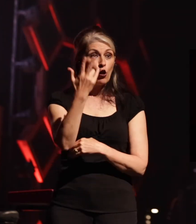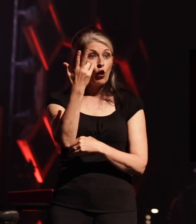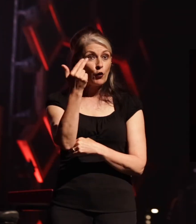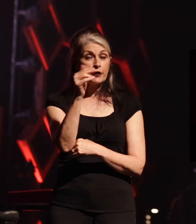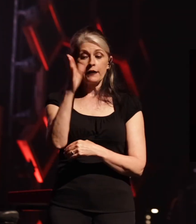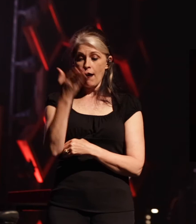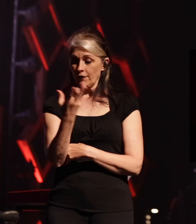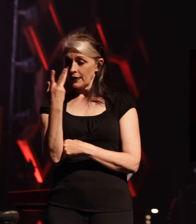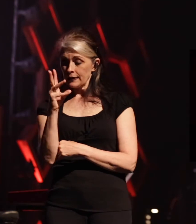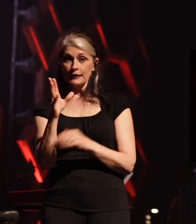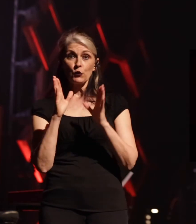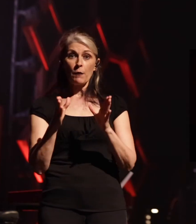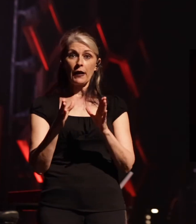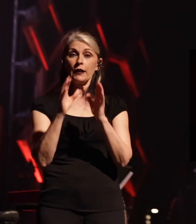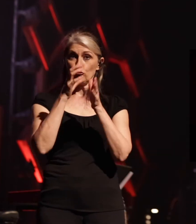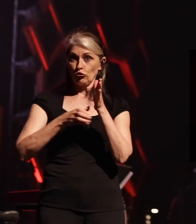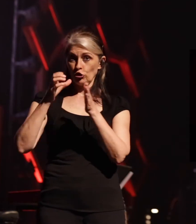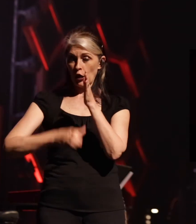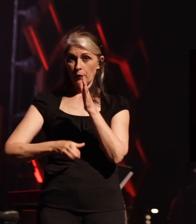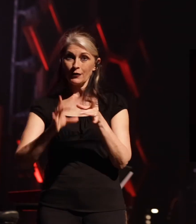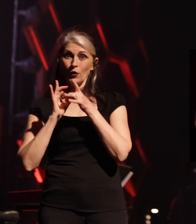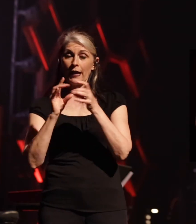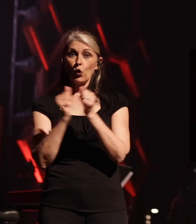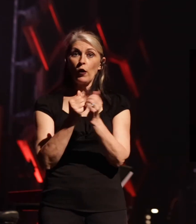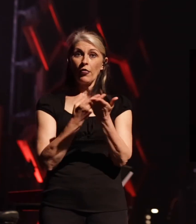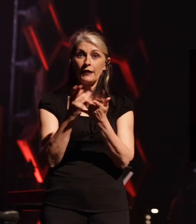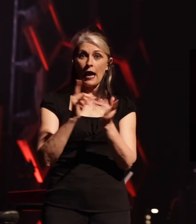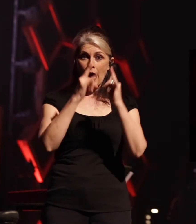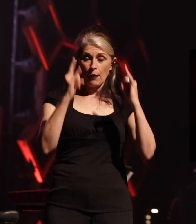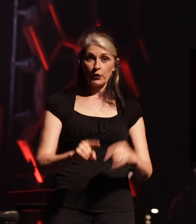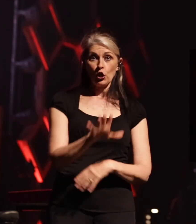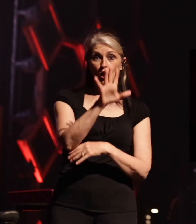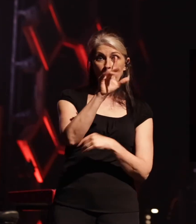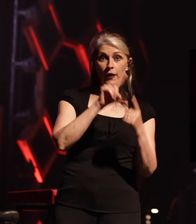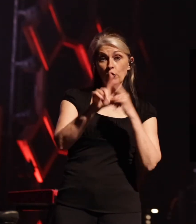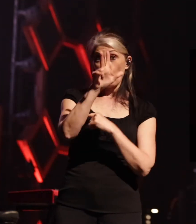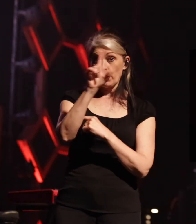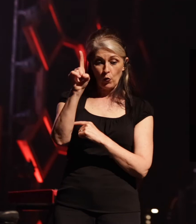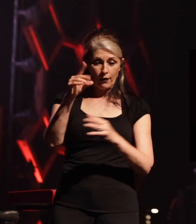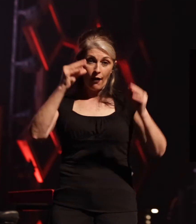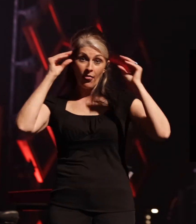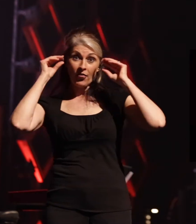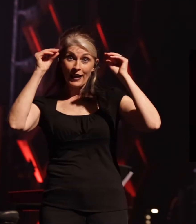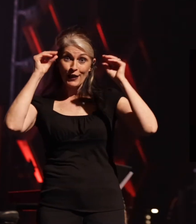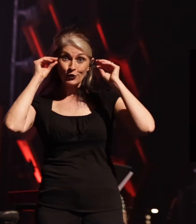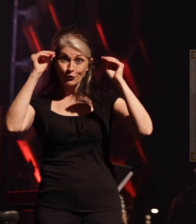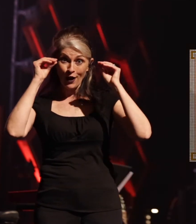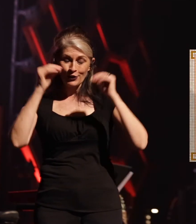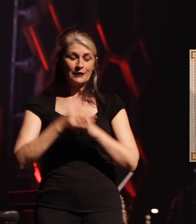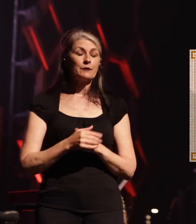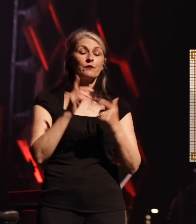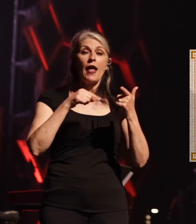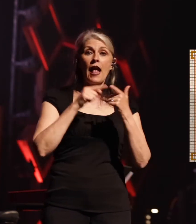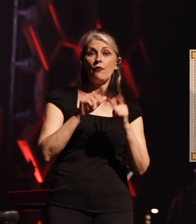remaining chapters in Exodus have to do with the tabernacle. From 25 to 31, it talks about the instructions for the tabernacle. Then from 35 to